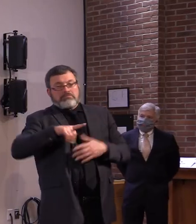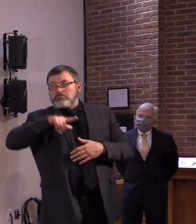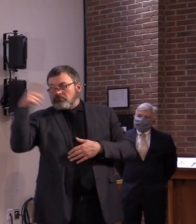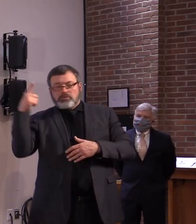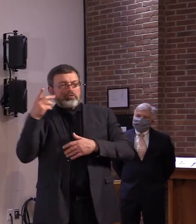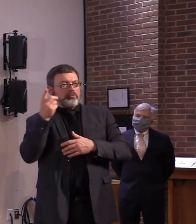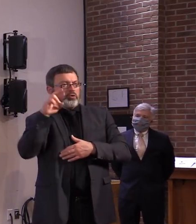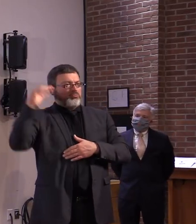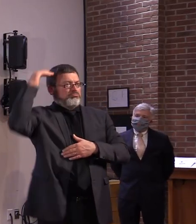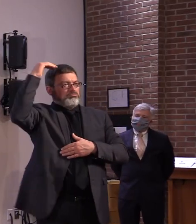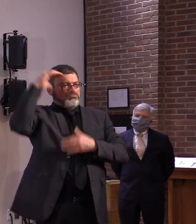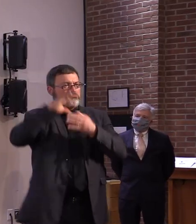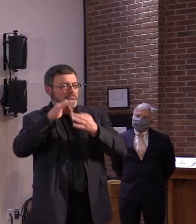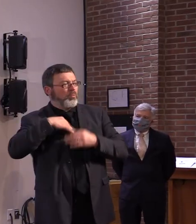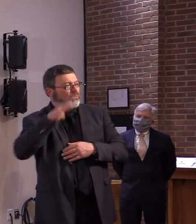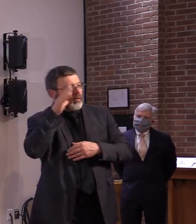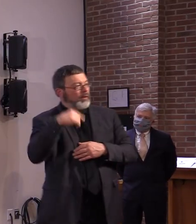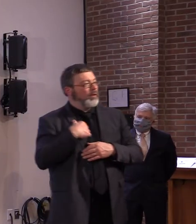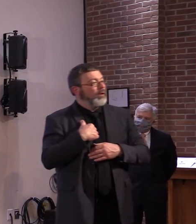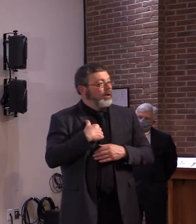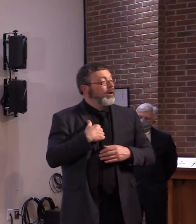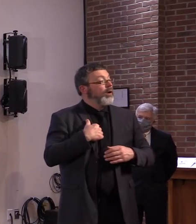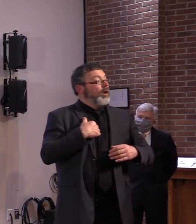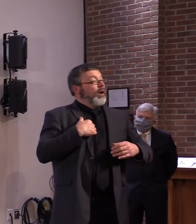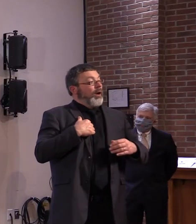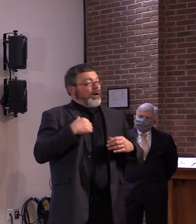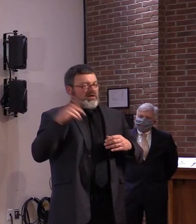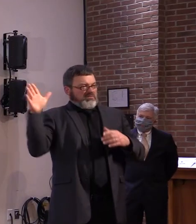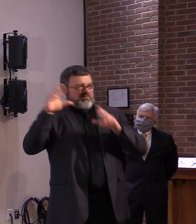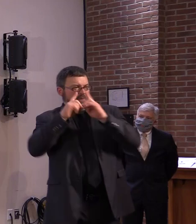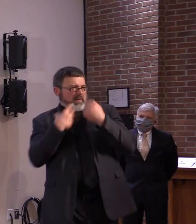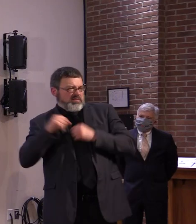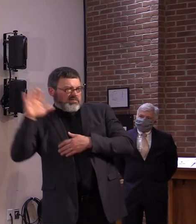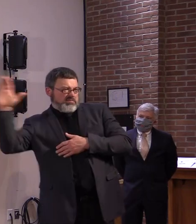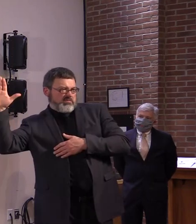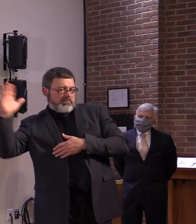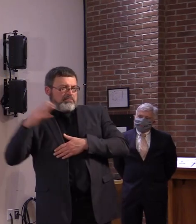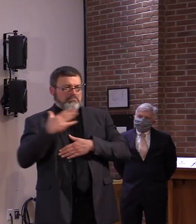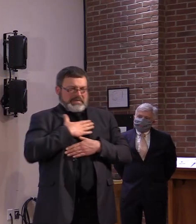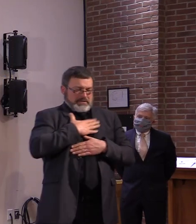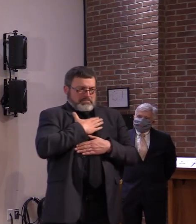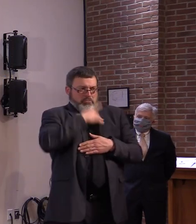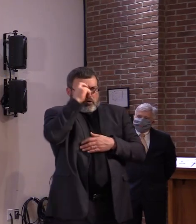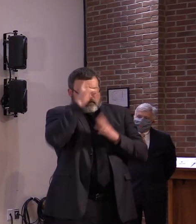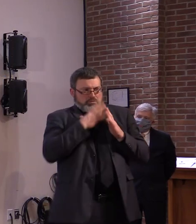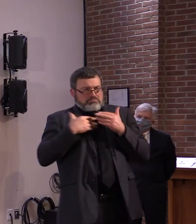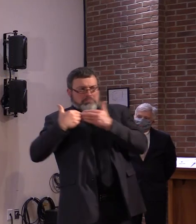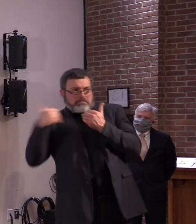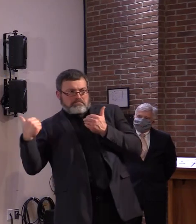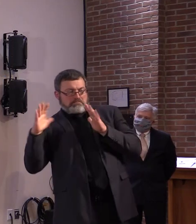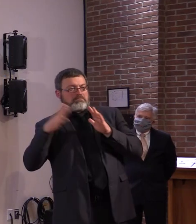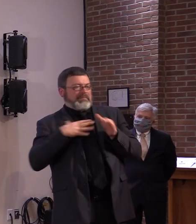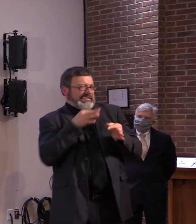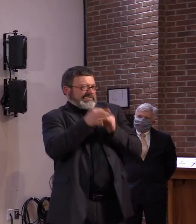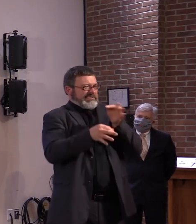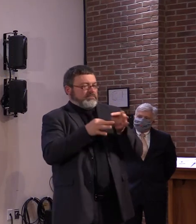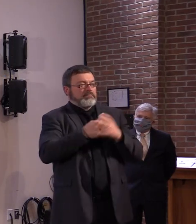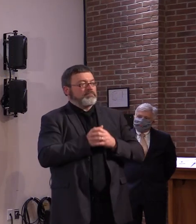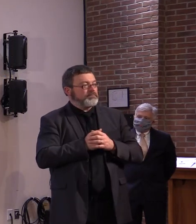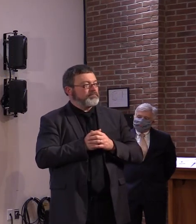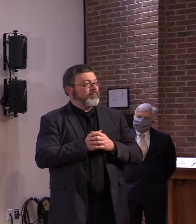his folks on in the health department side, health commissioners. I speak with Governor